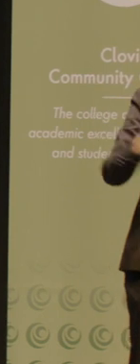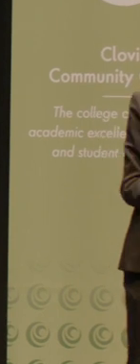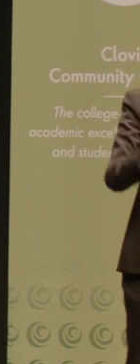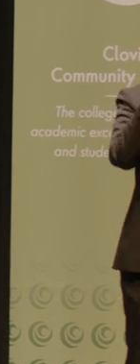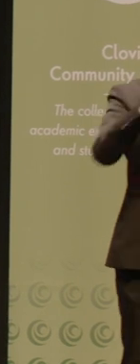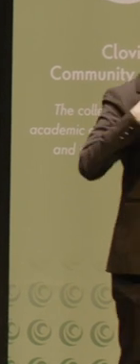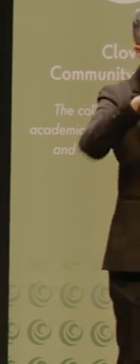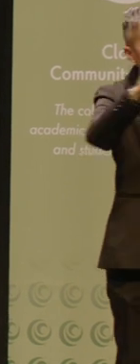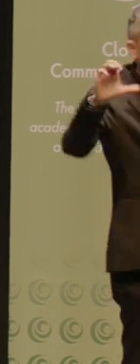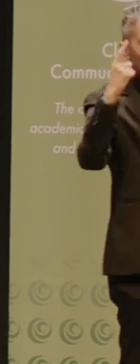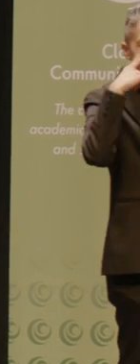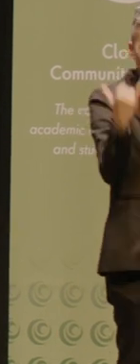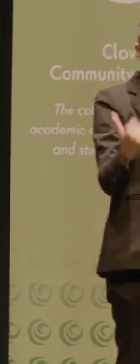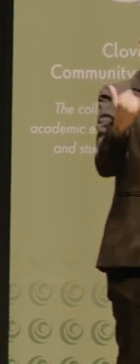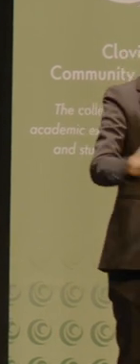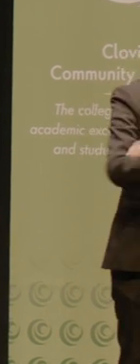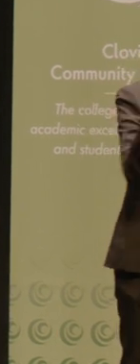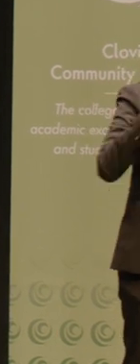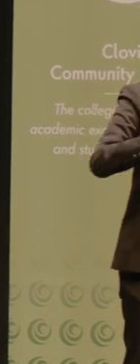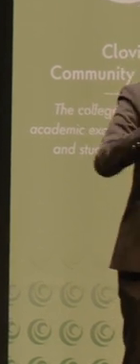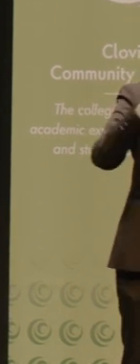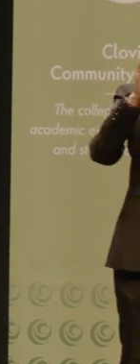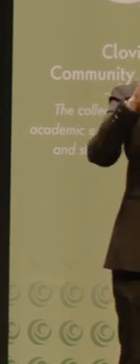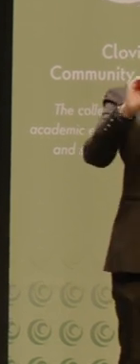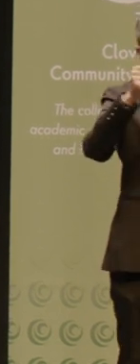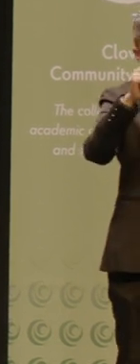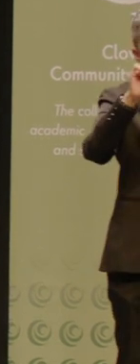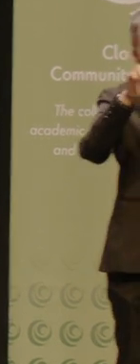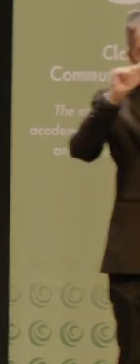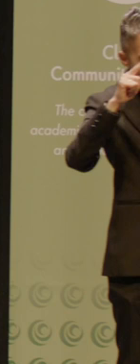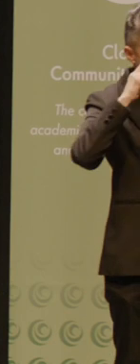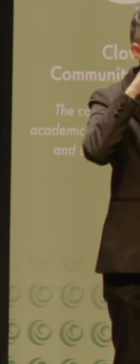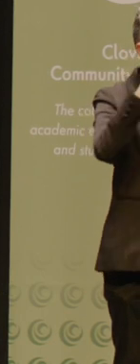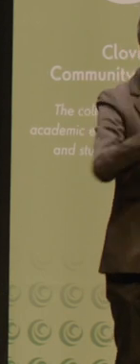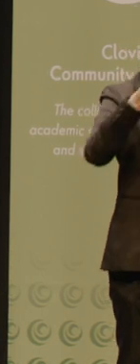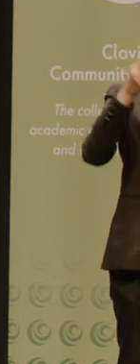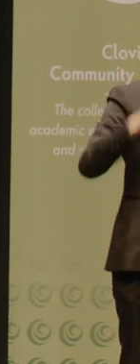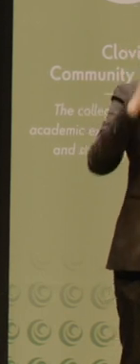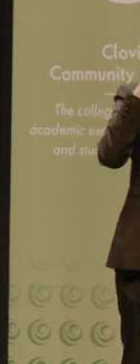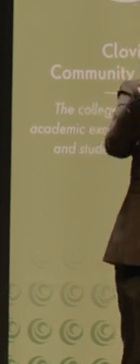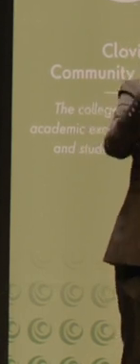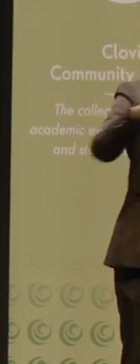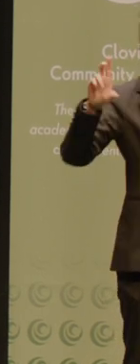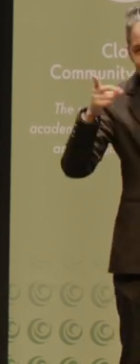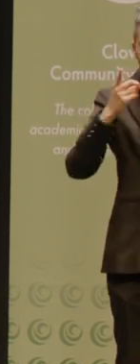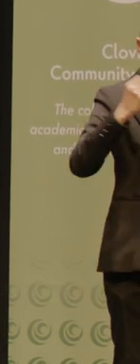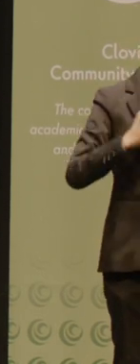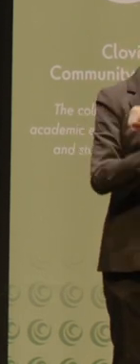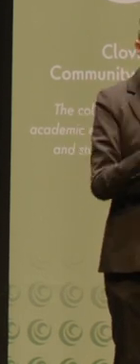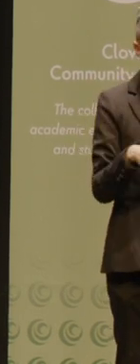I am your MC for the day. My name is Rico Guerrero. I'm the Executive Director of State Center Community College